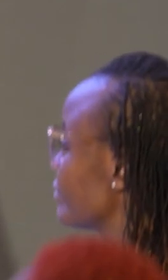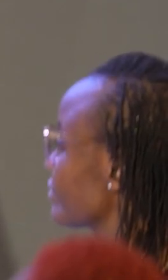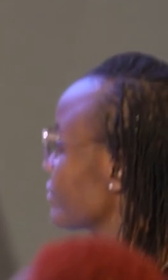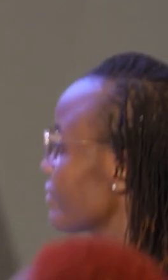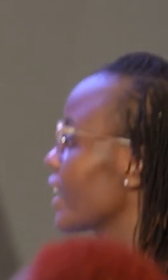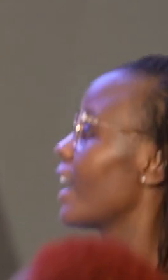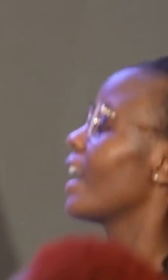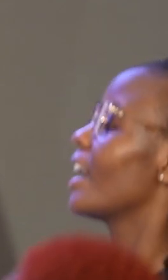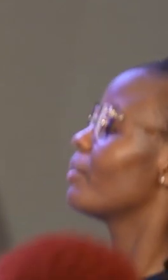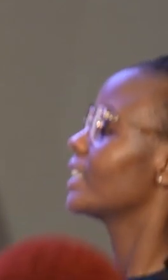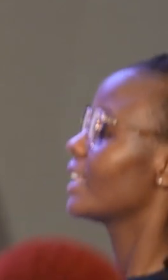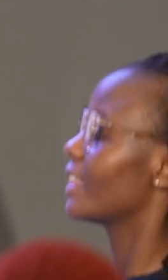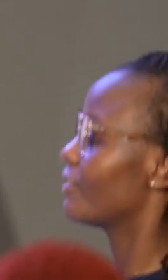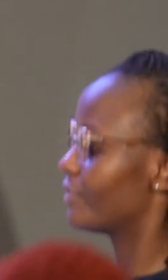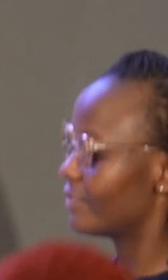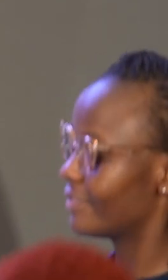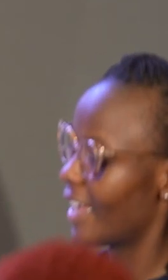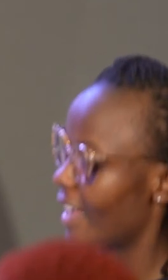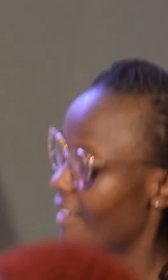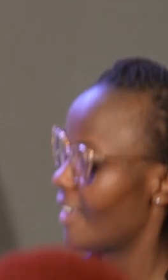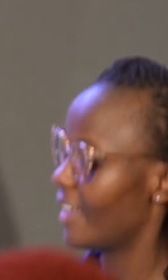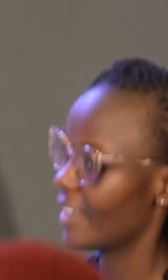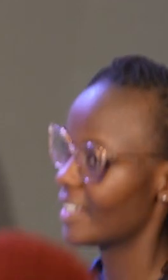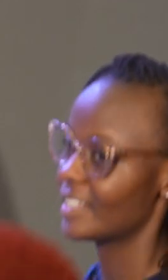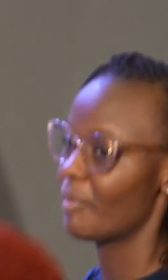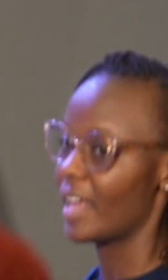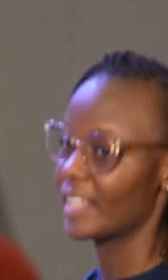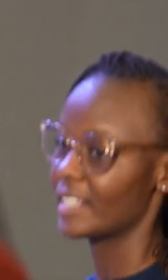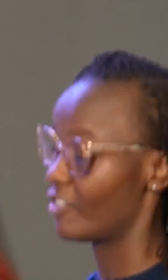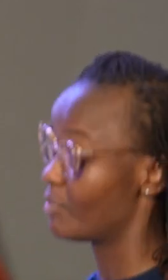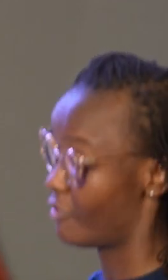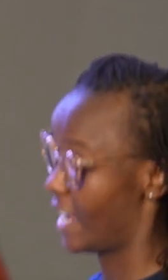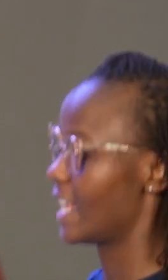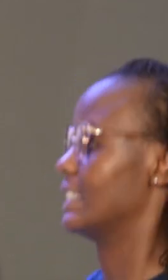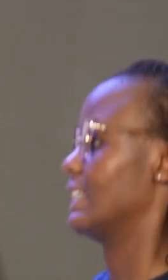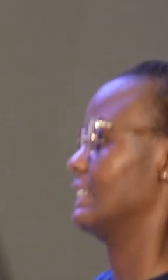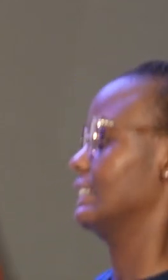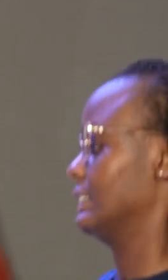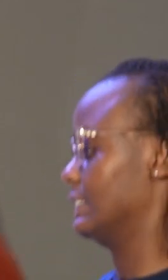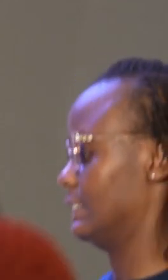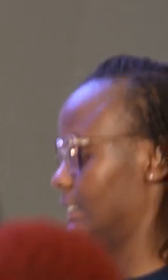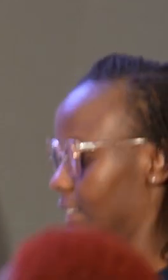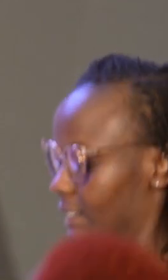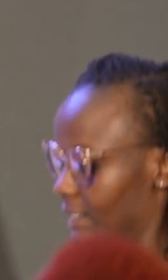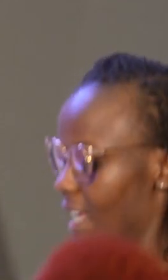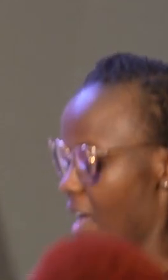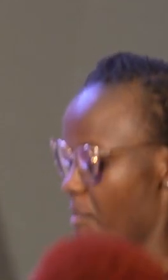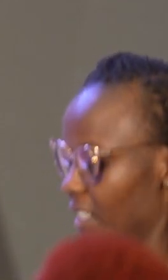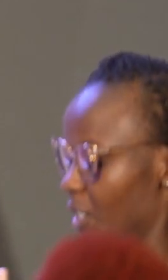the filling stations and including other service providers have brought in machines which only have